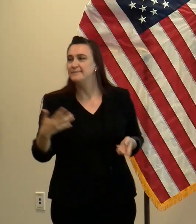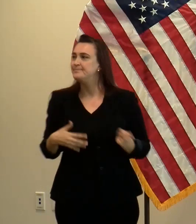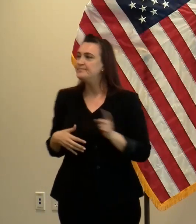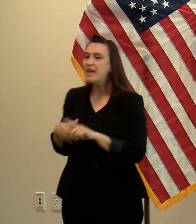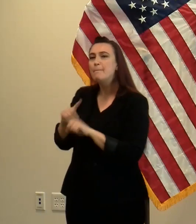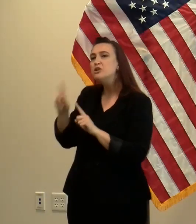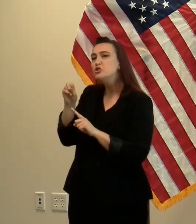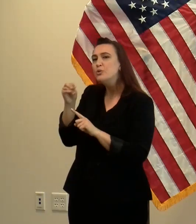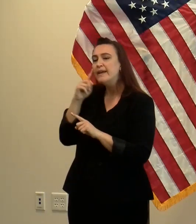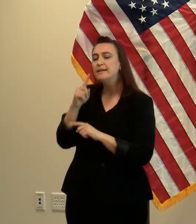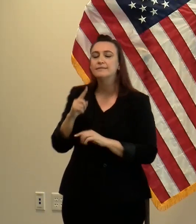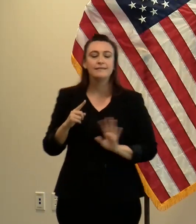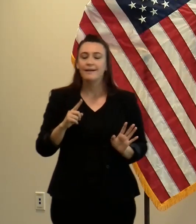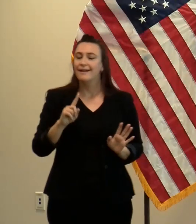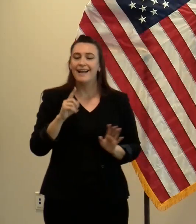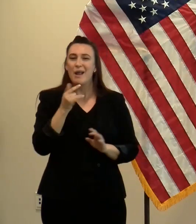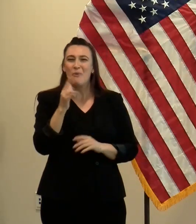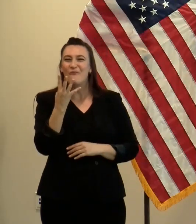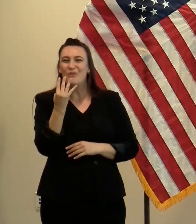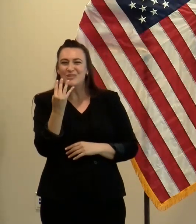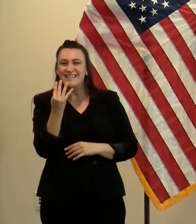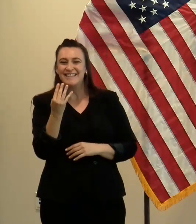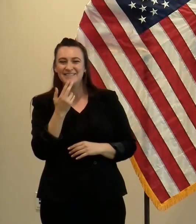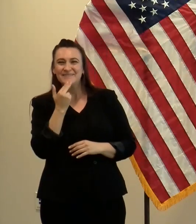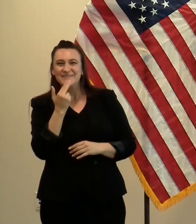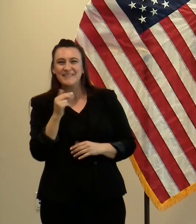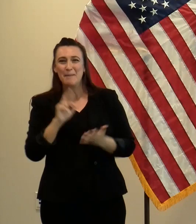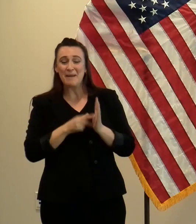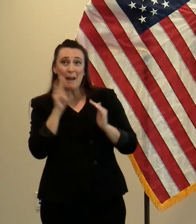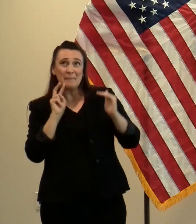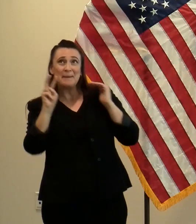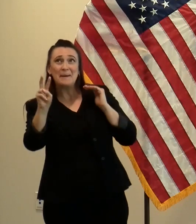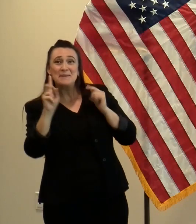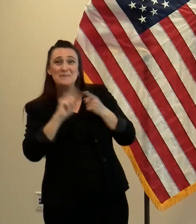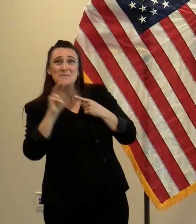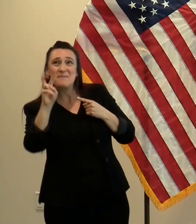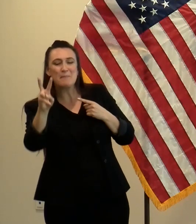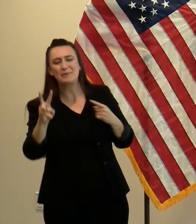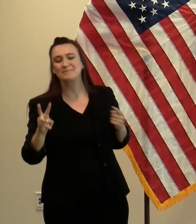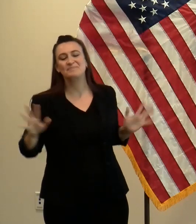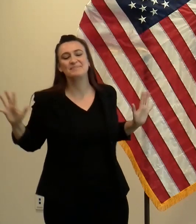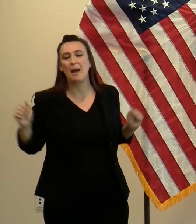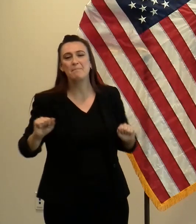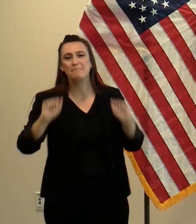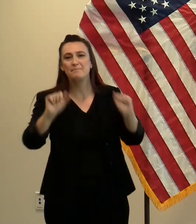14th, and you're asking for medical professionals to become fortune tellers. They're not going to do that.